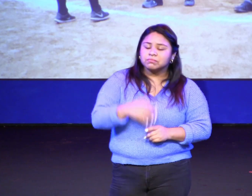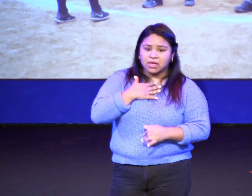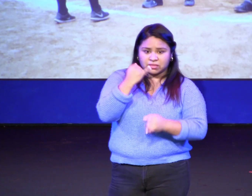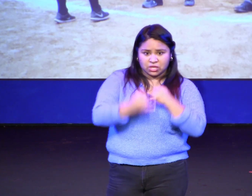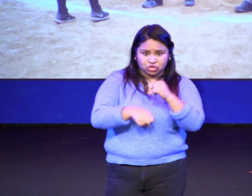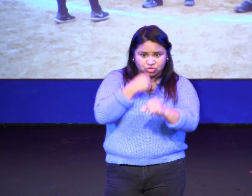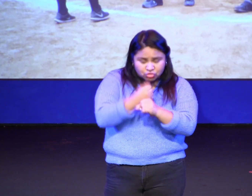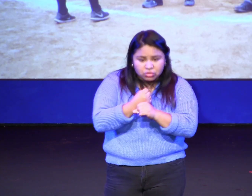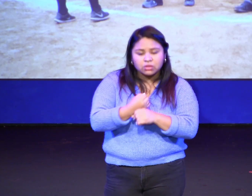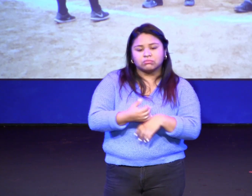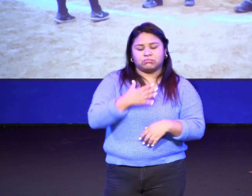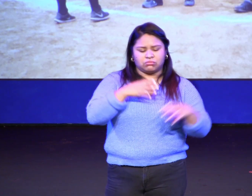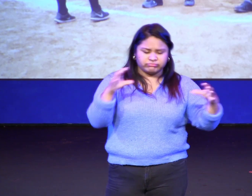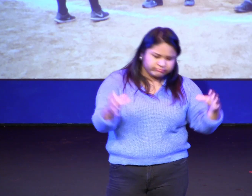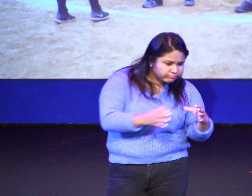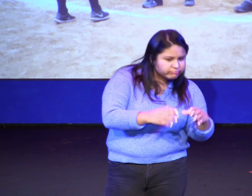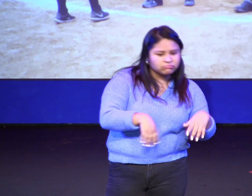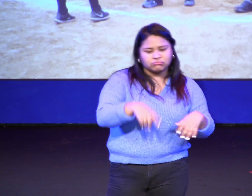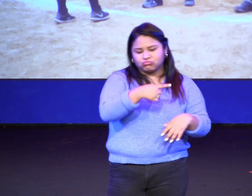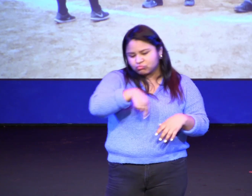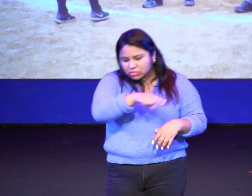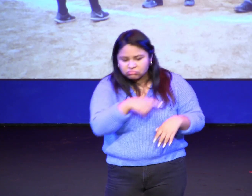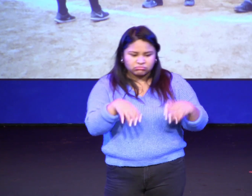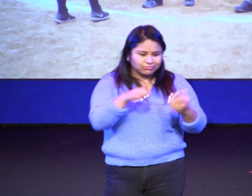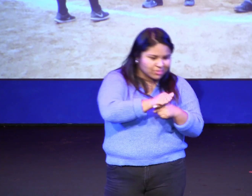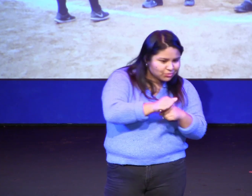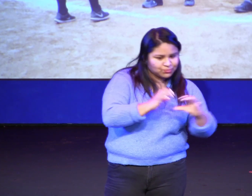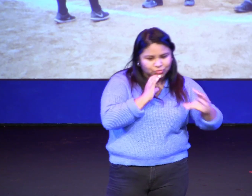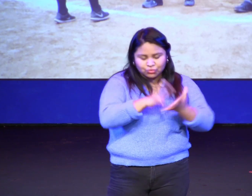because of our communication. So during my senior year,